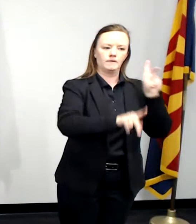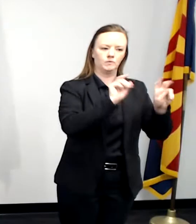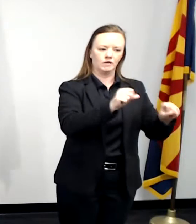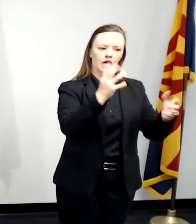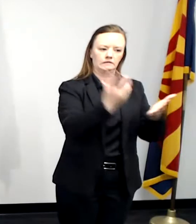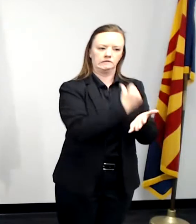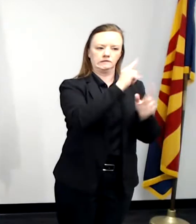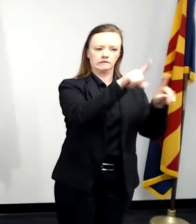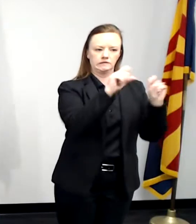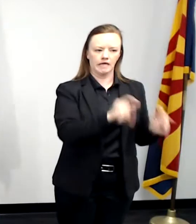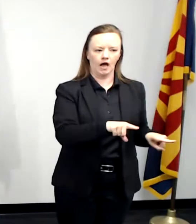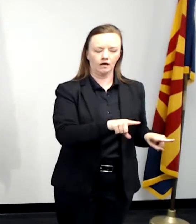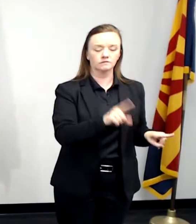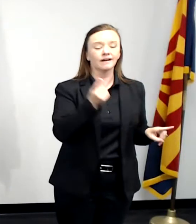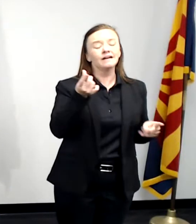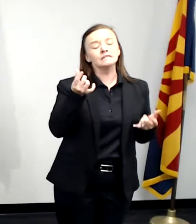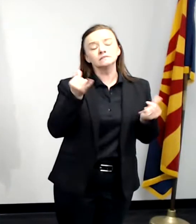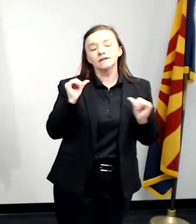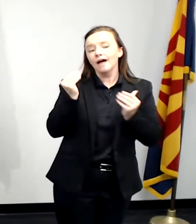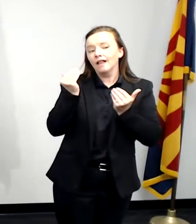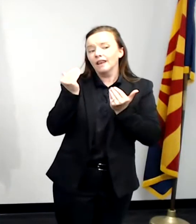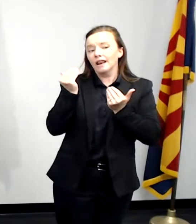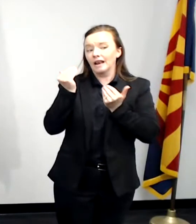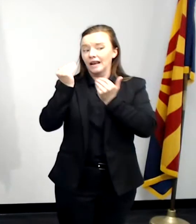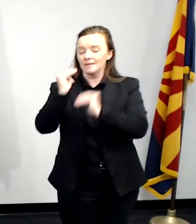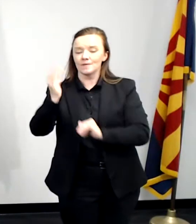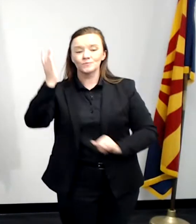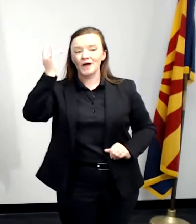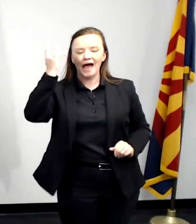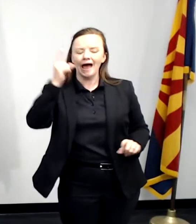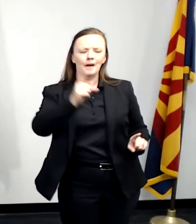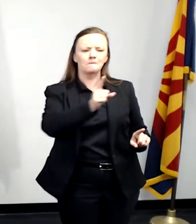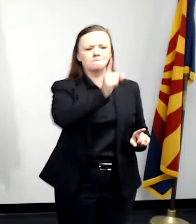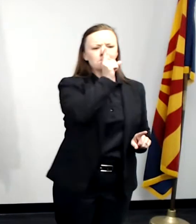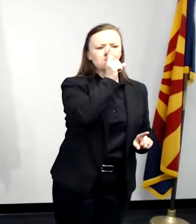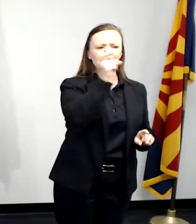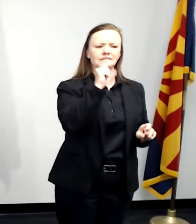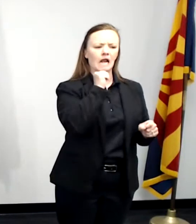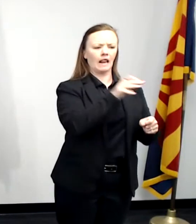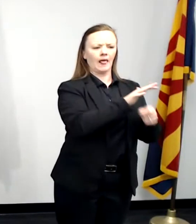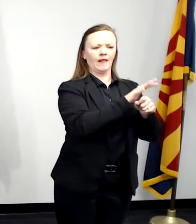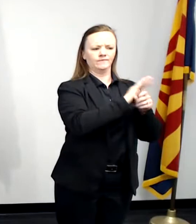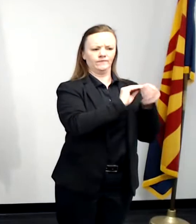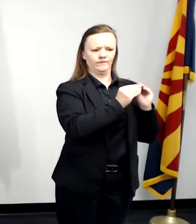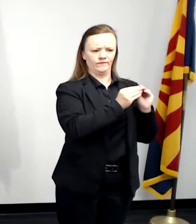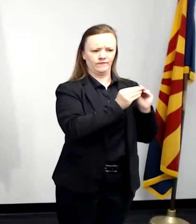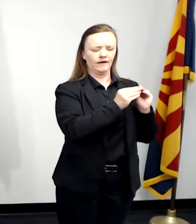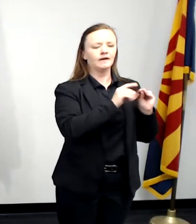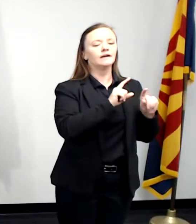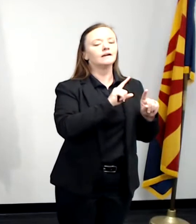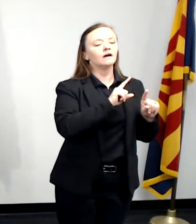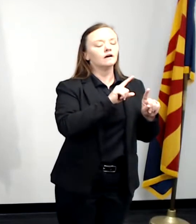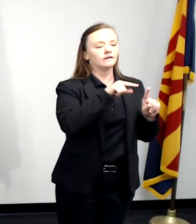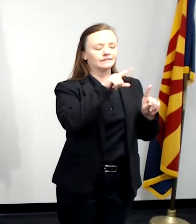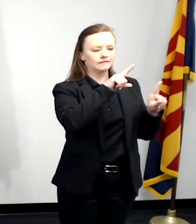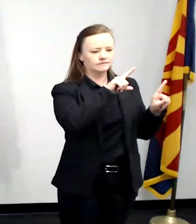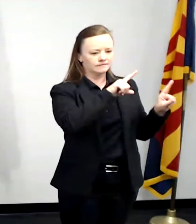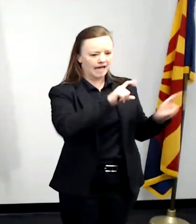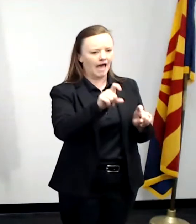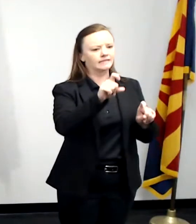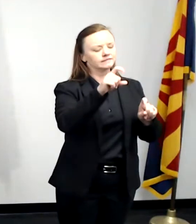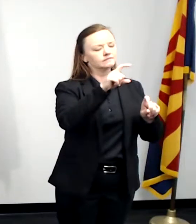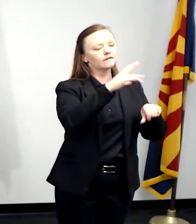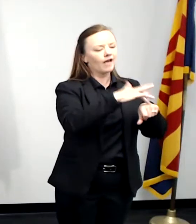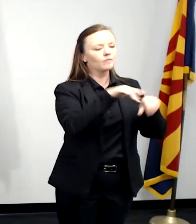What's limiting the testing is not the availability of that commercial testing. It's still the supply chain that limits